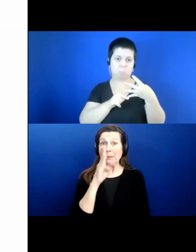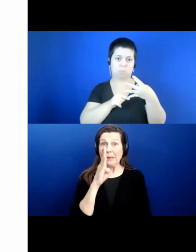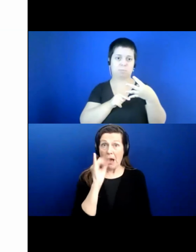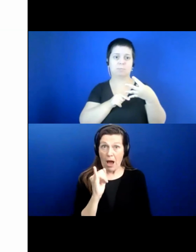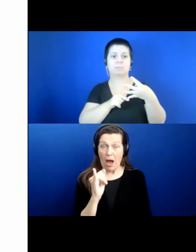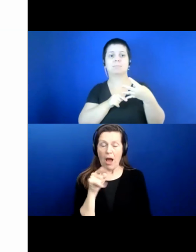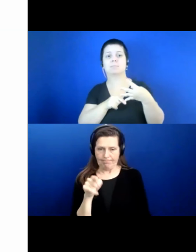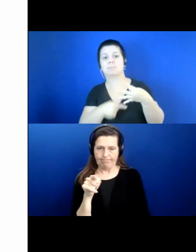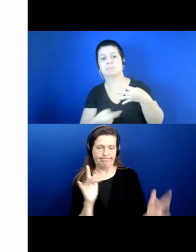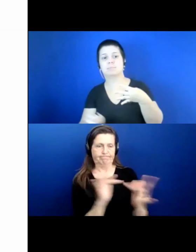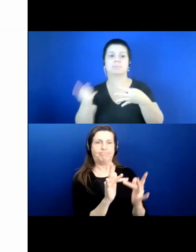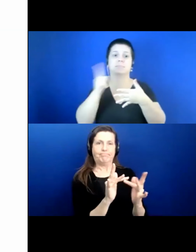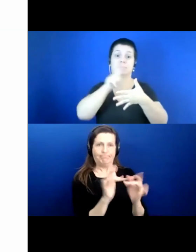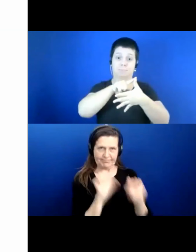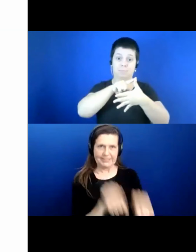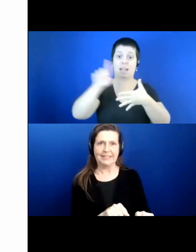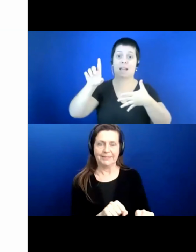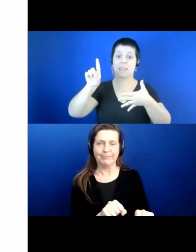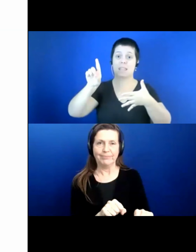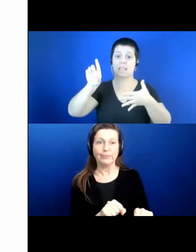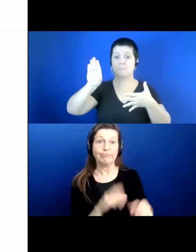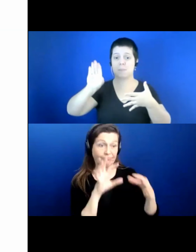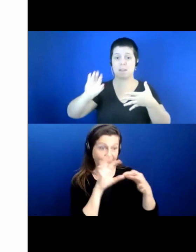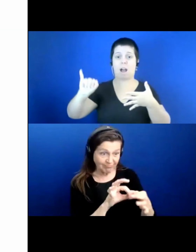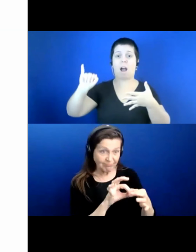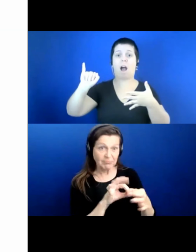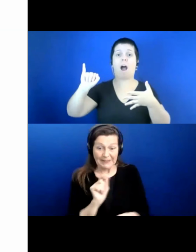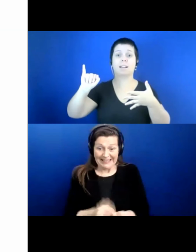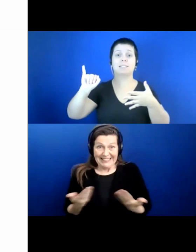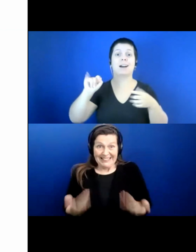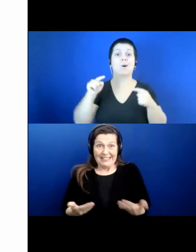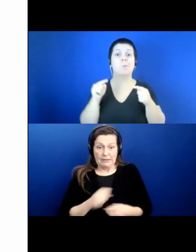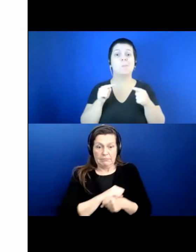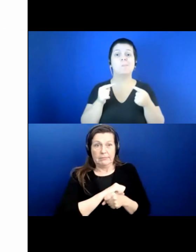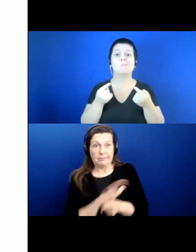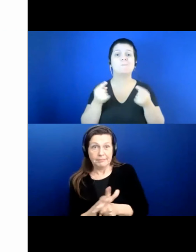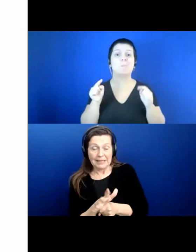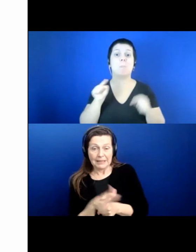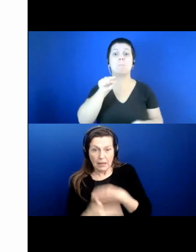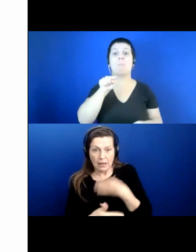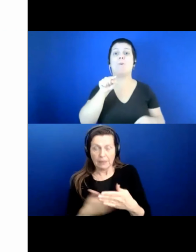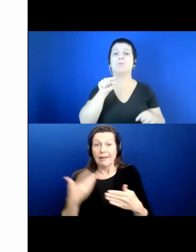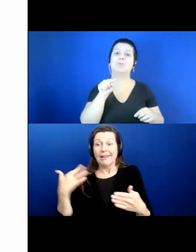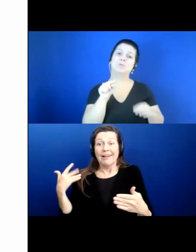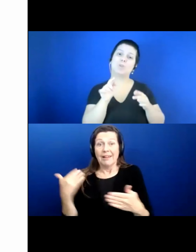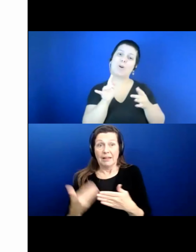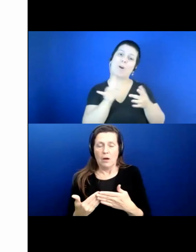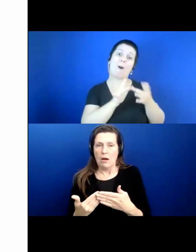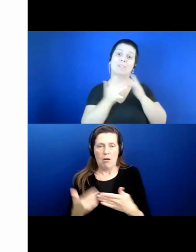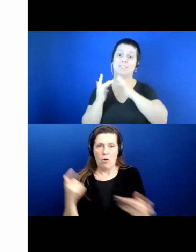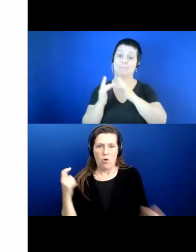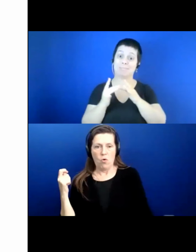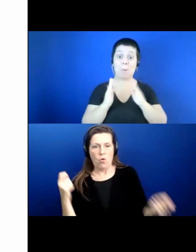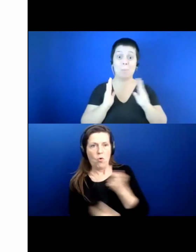connection, and during the pandemic we entered a new reality,